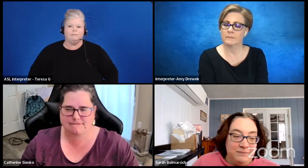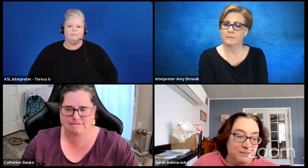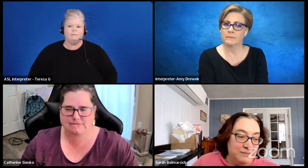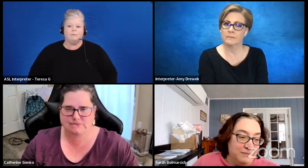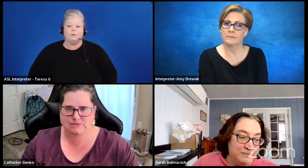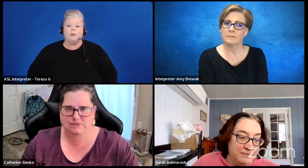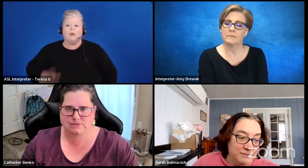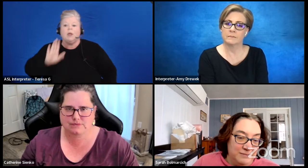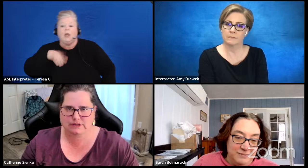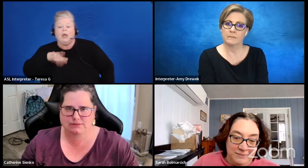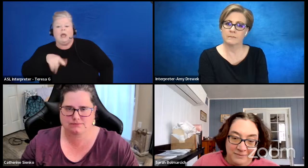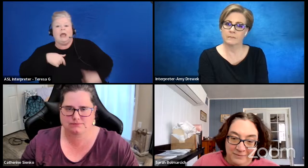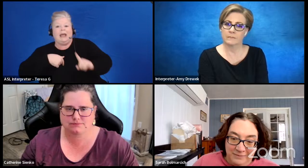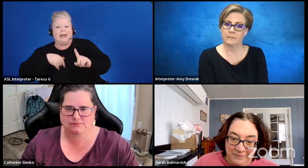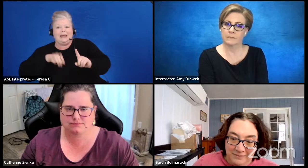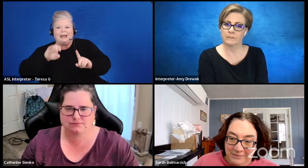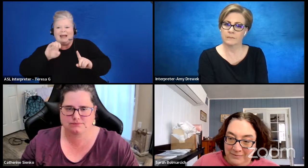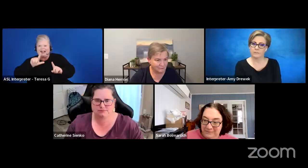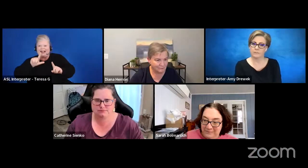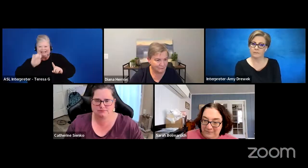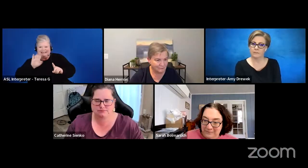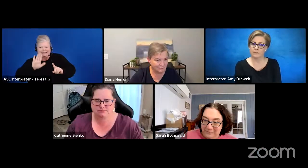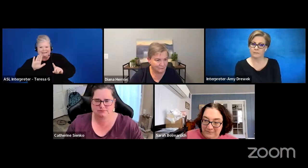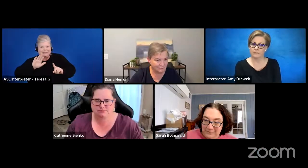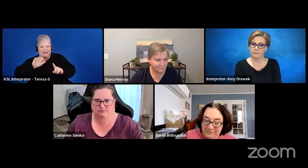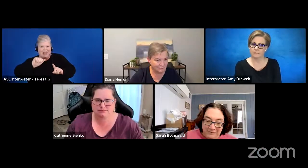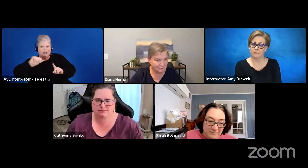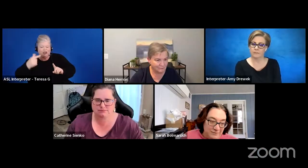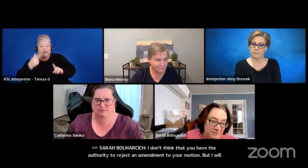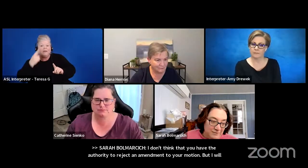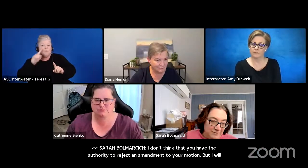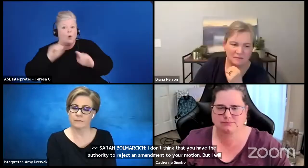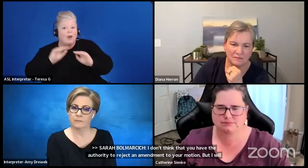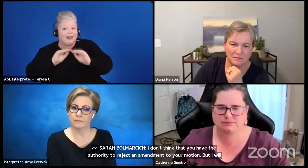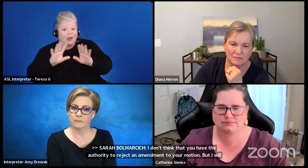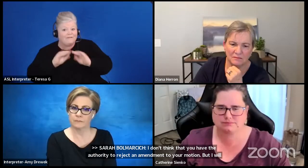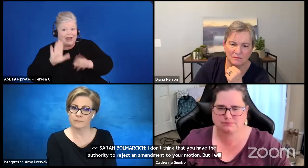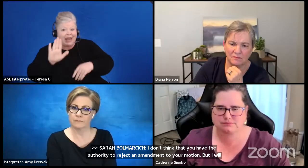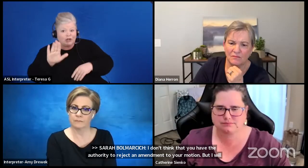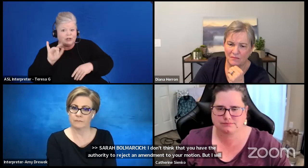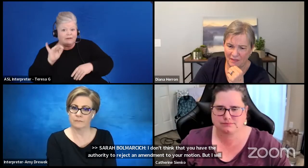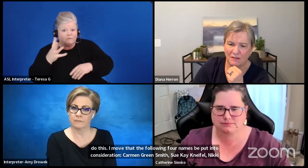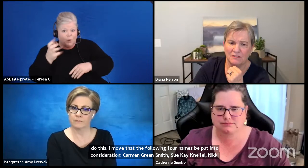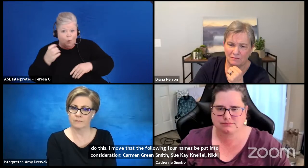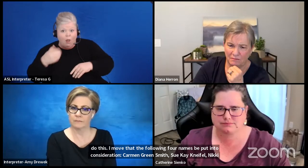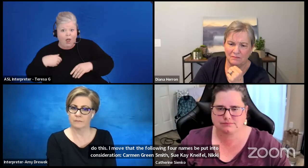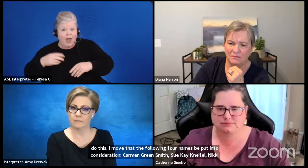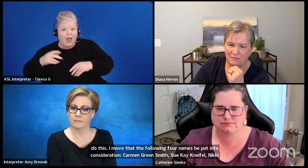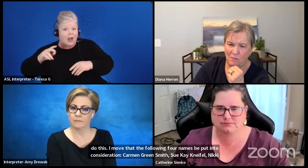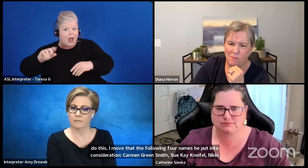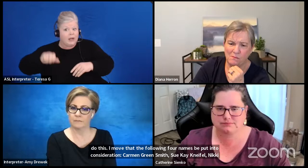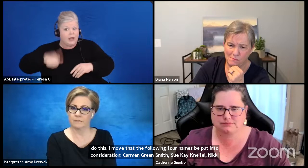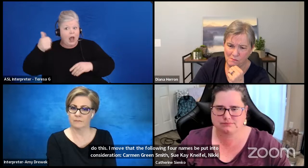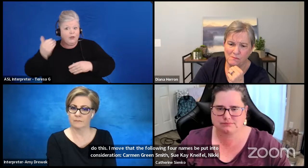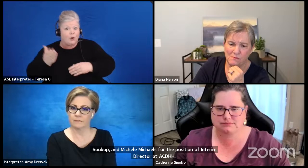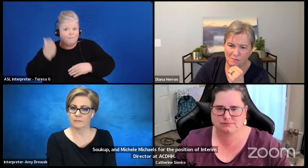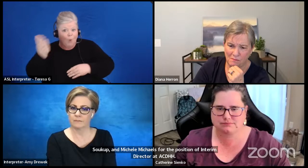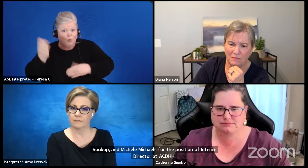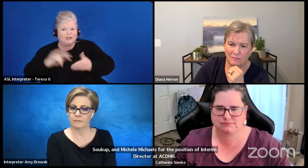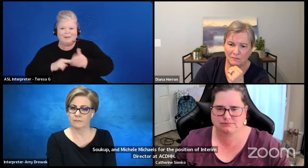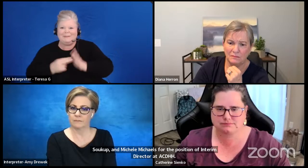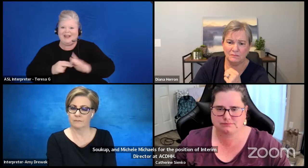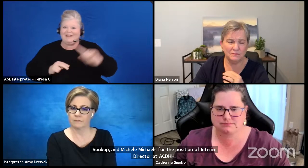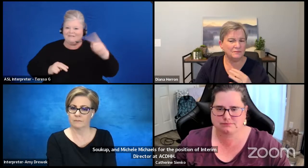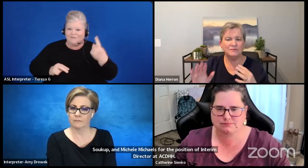For clarification, you need to, if we're going to put another motion out there, we're going to have to withdraw the first